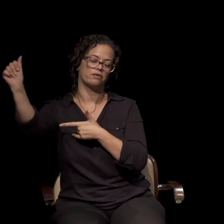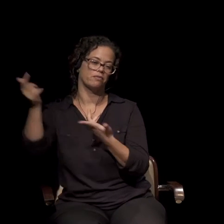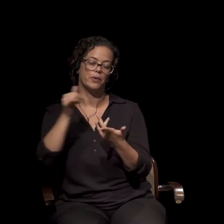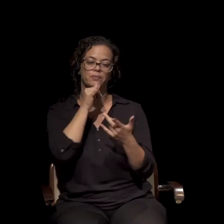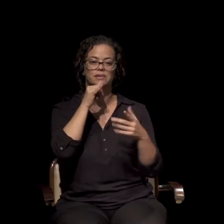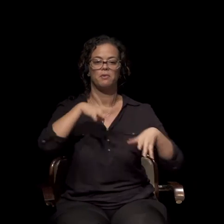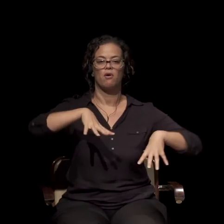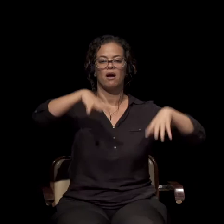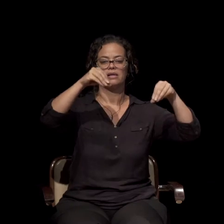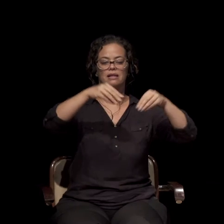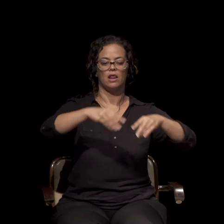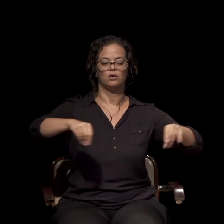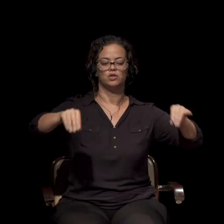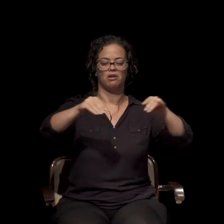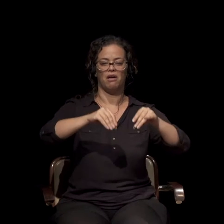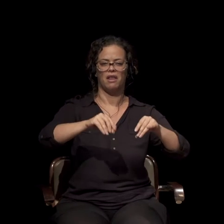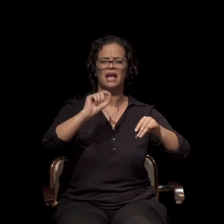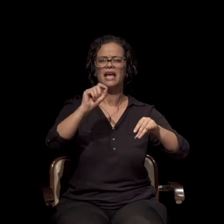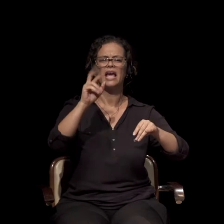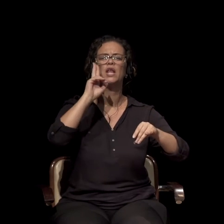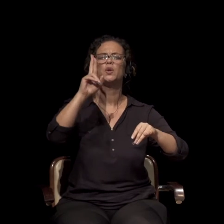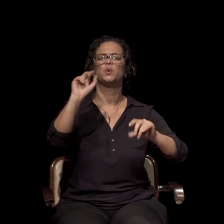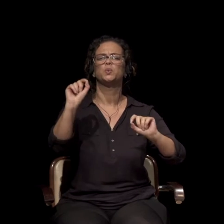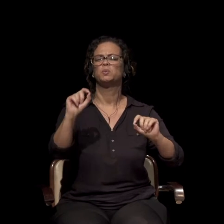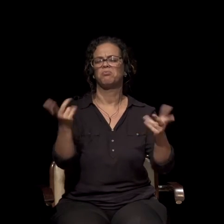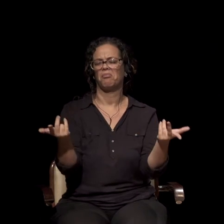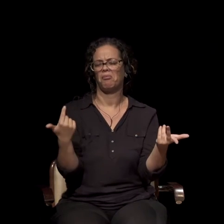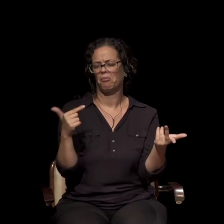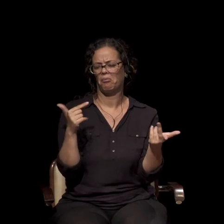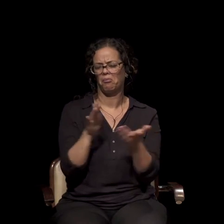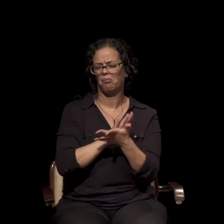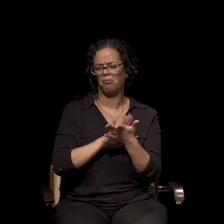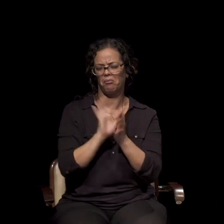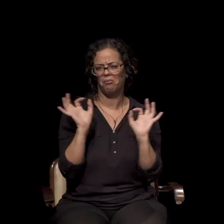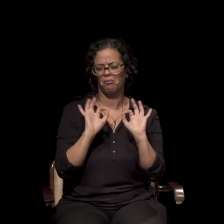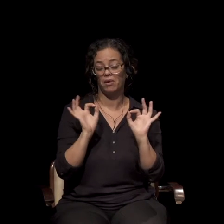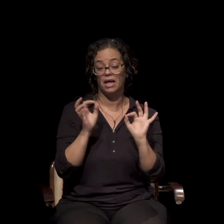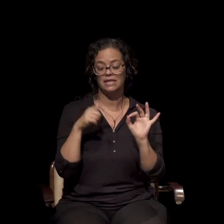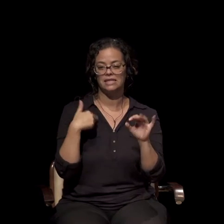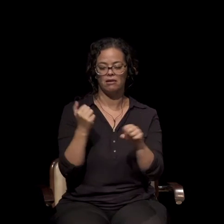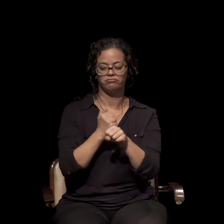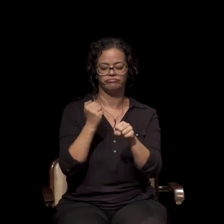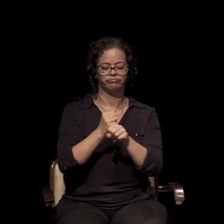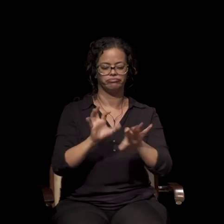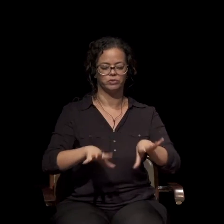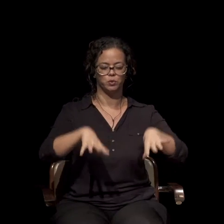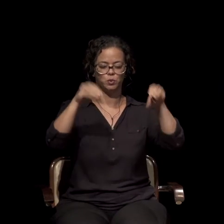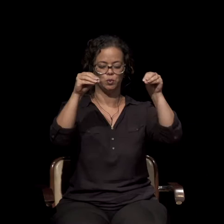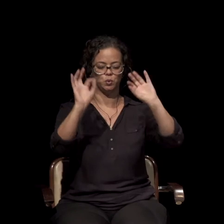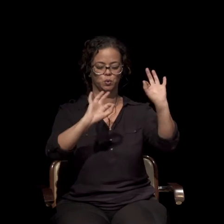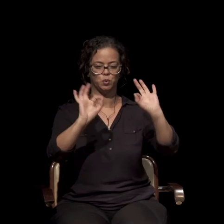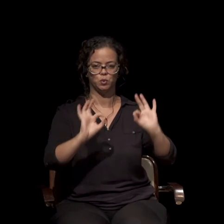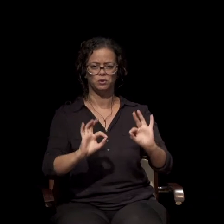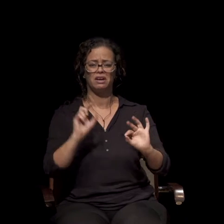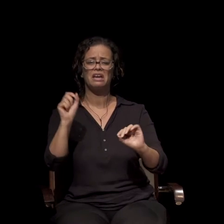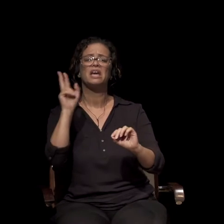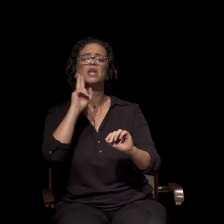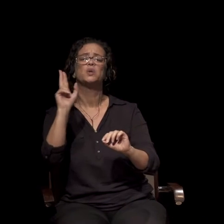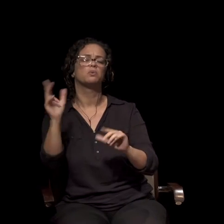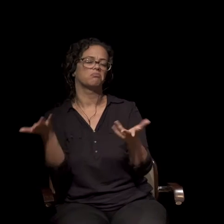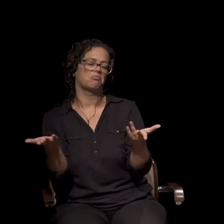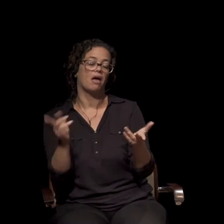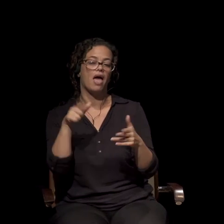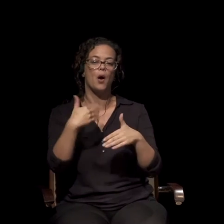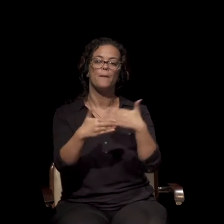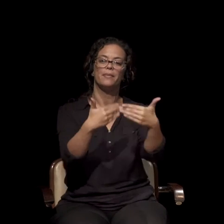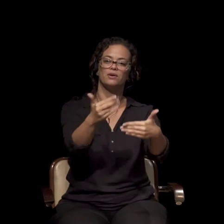there's nothing to do with a sandcastle afterwards. So it's really about the process of making it. The structure and rules of play